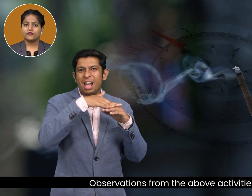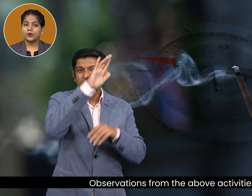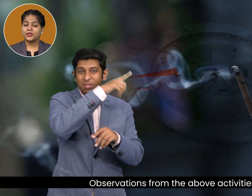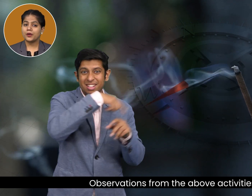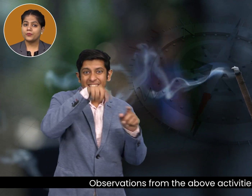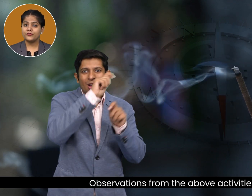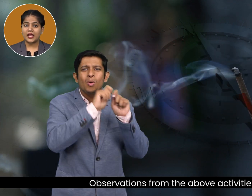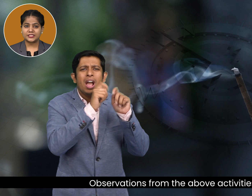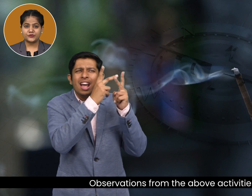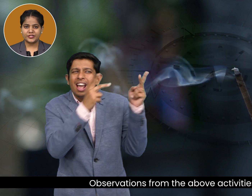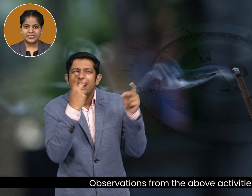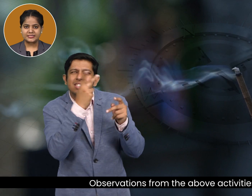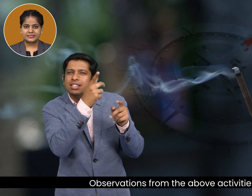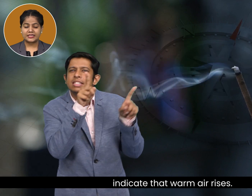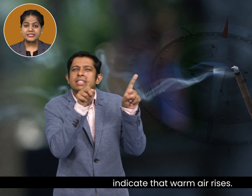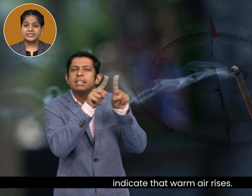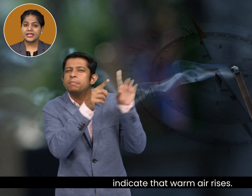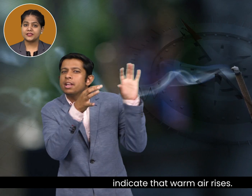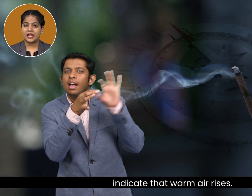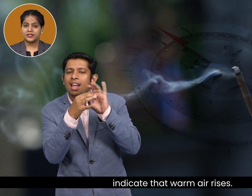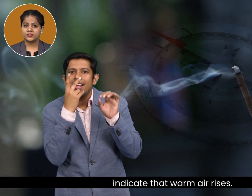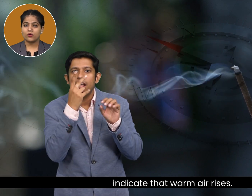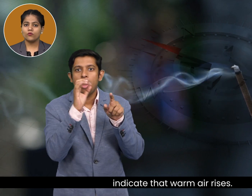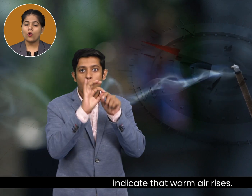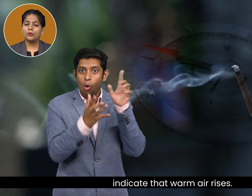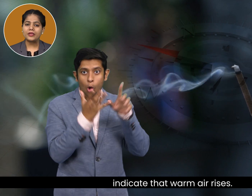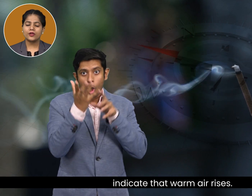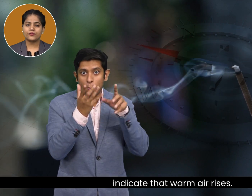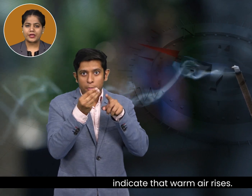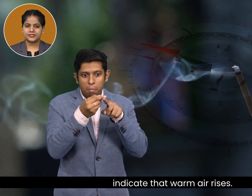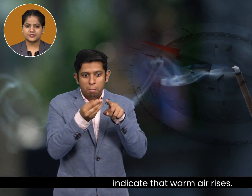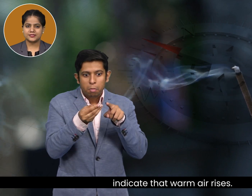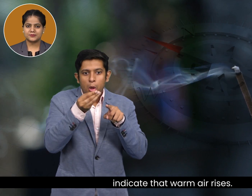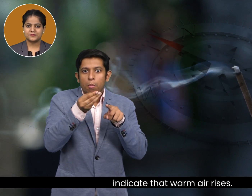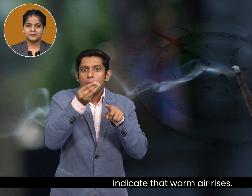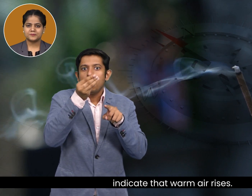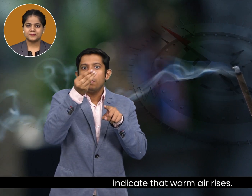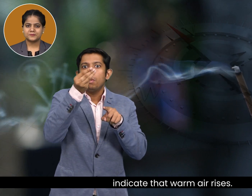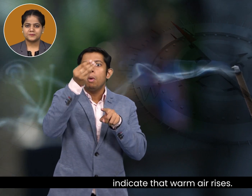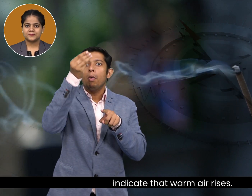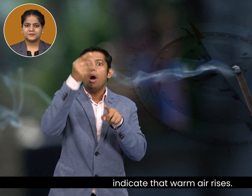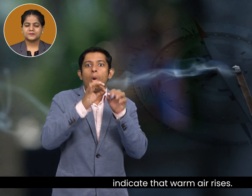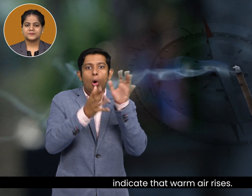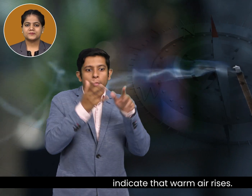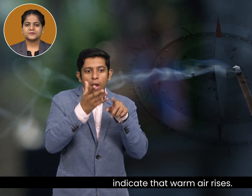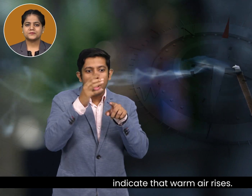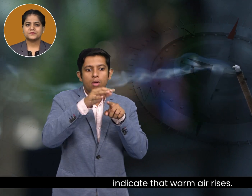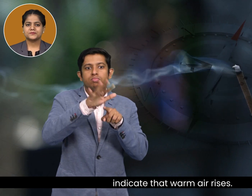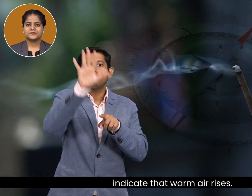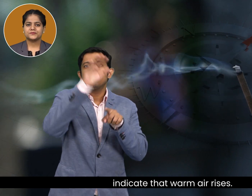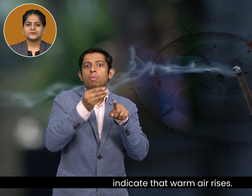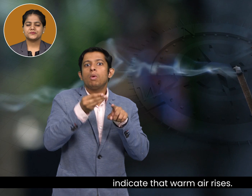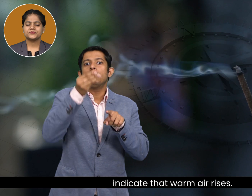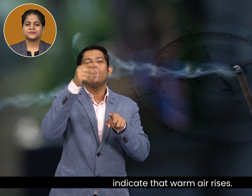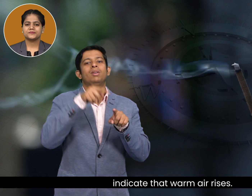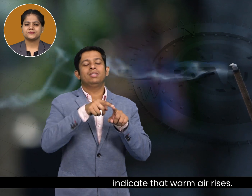Observations from the above activities indicate that warm air rises.